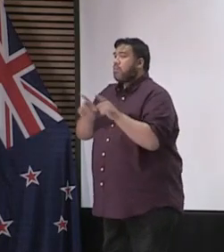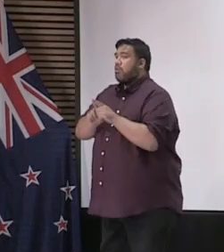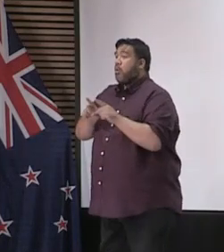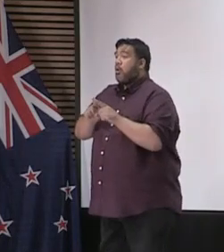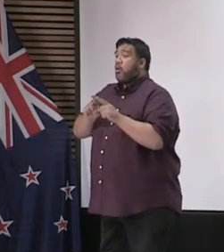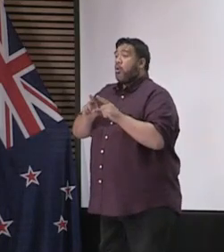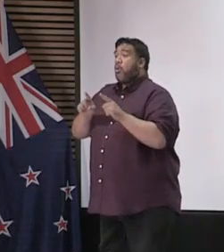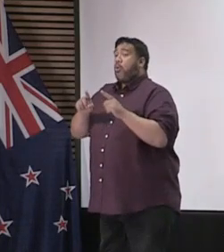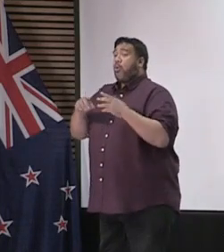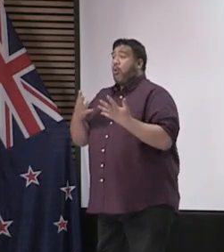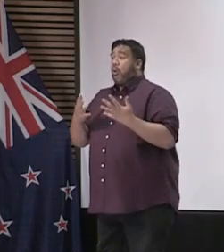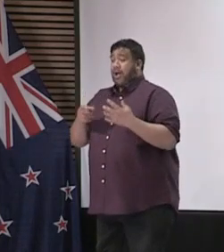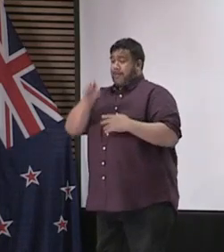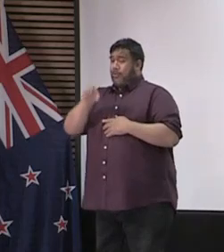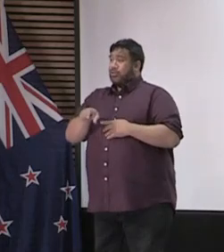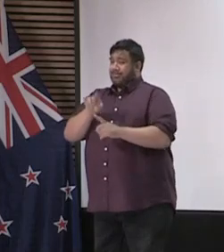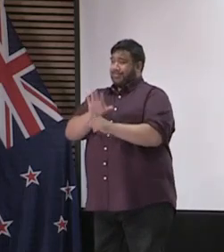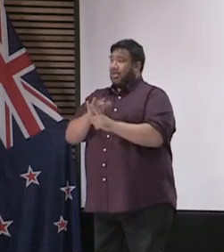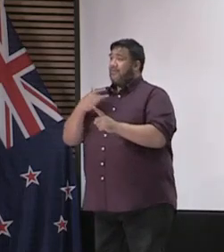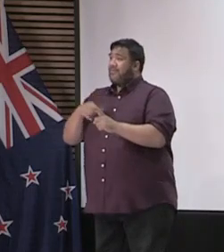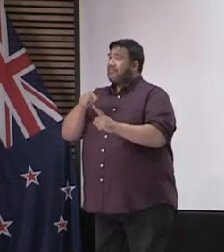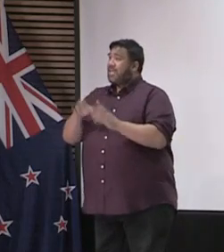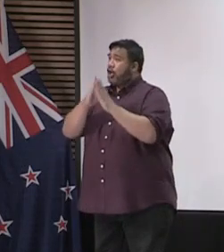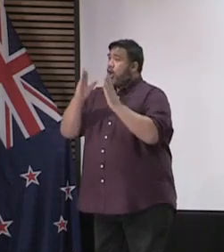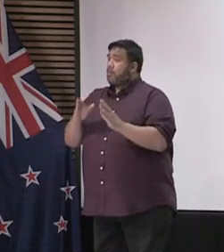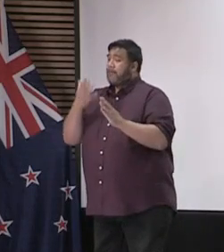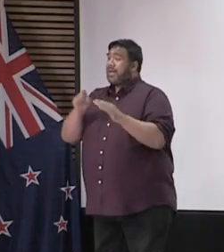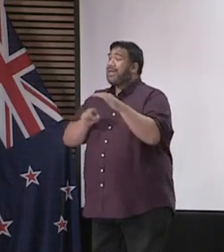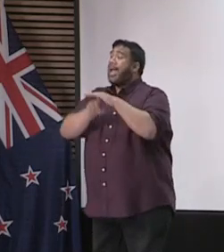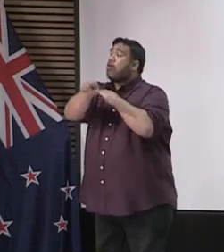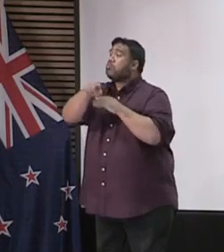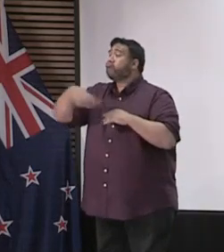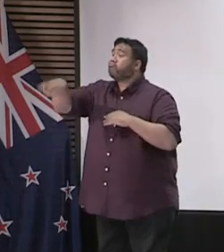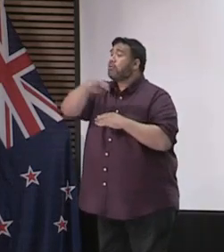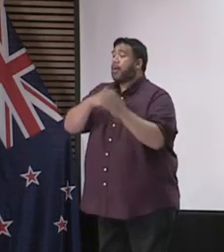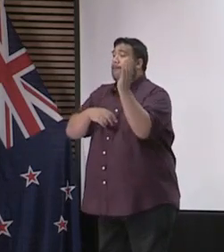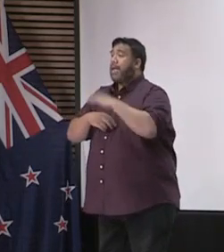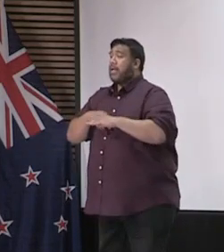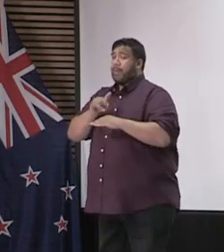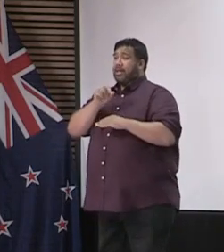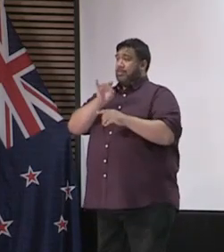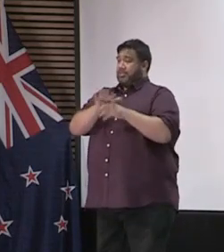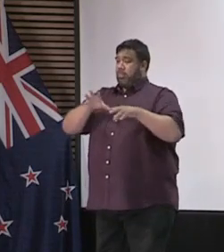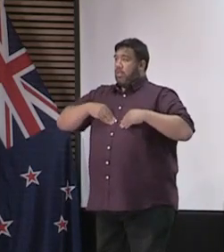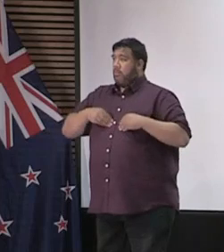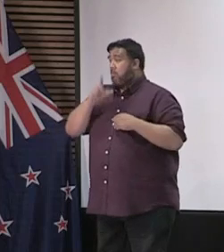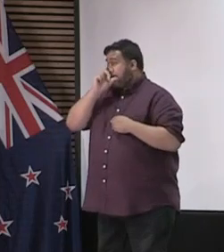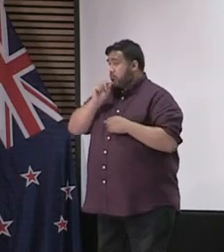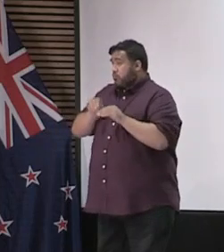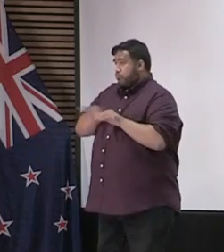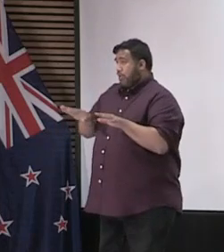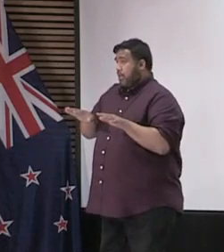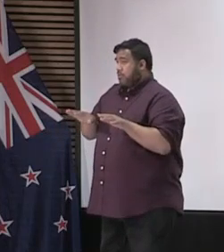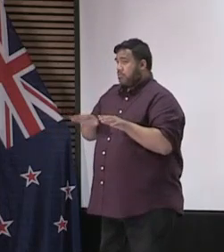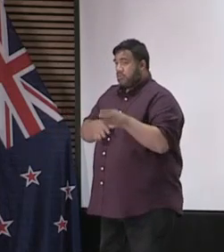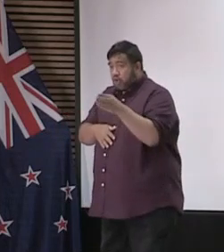home also was infected out and is part of that community-based part of the cluster. Would you be concerned if it was a staff member who brought it in, or would that make sense as